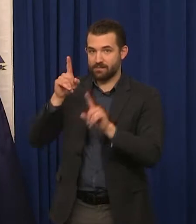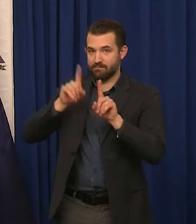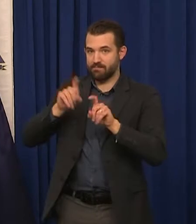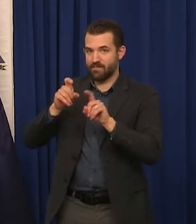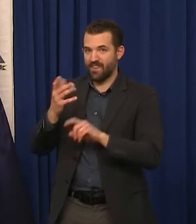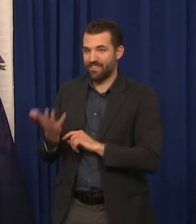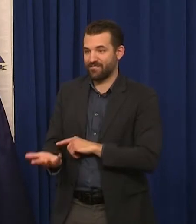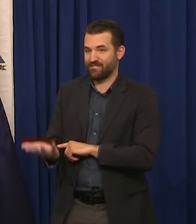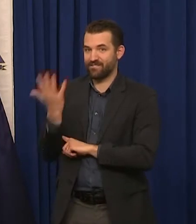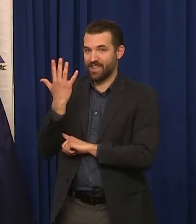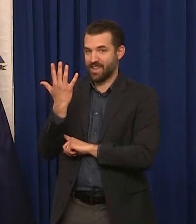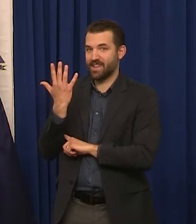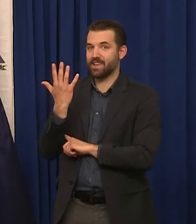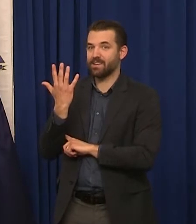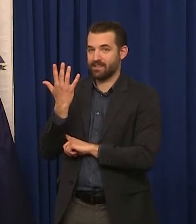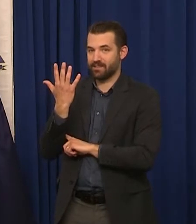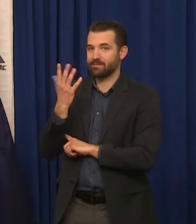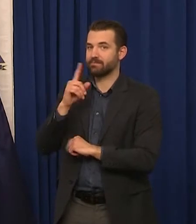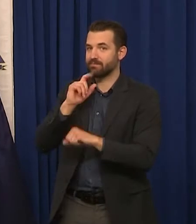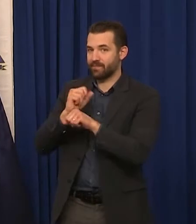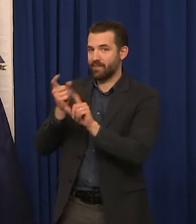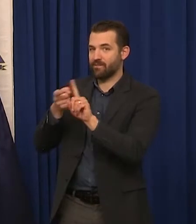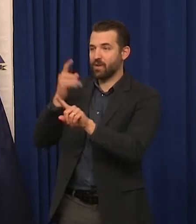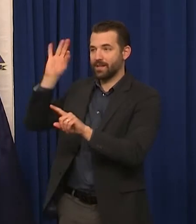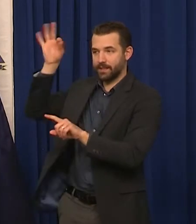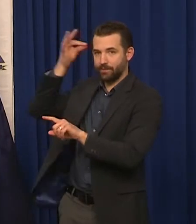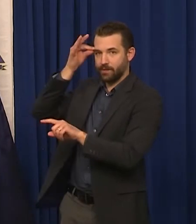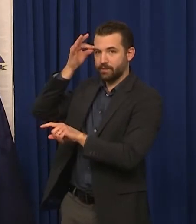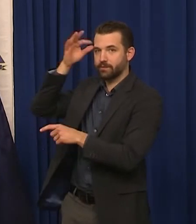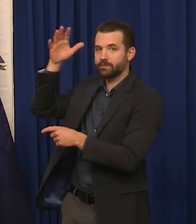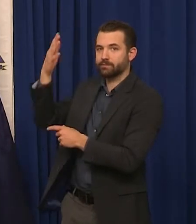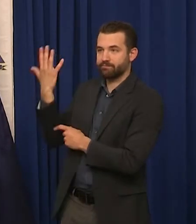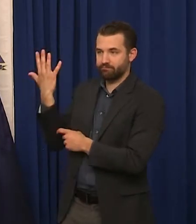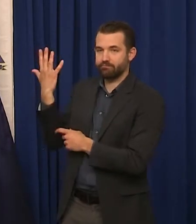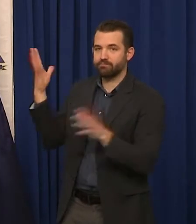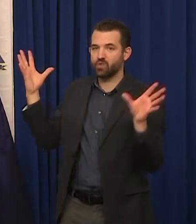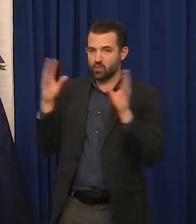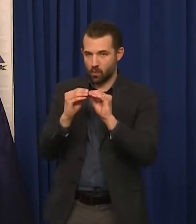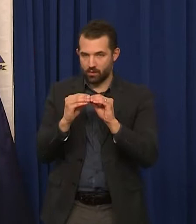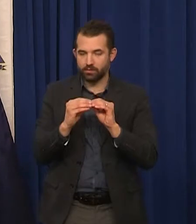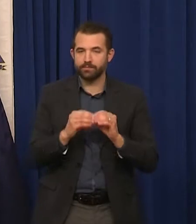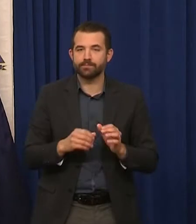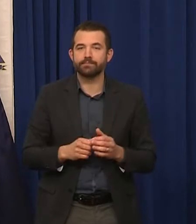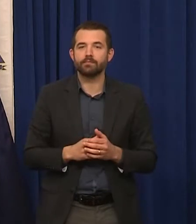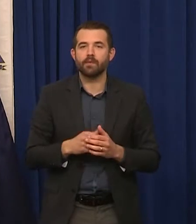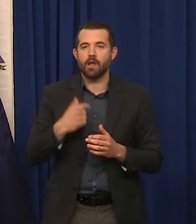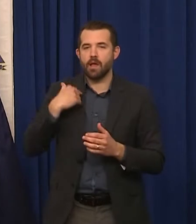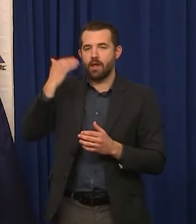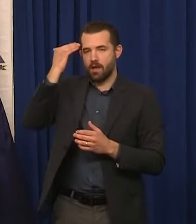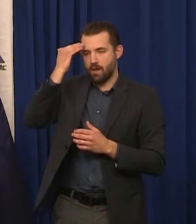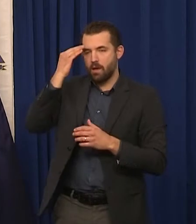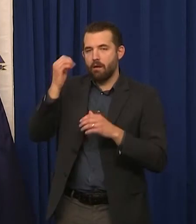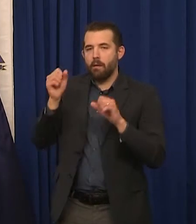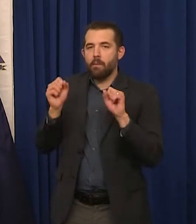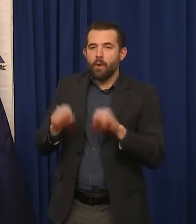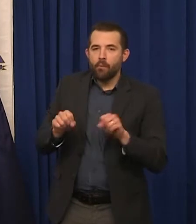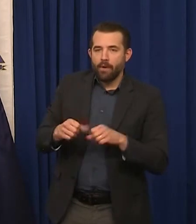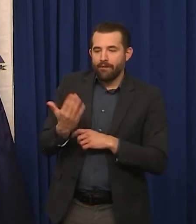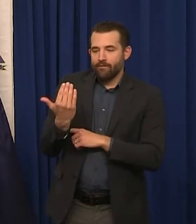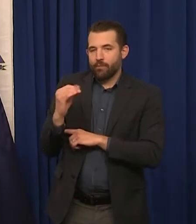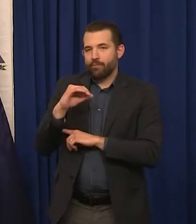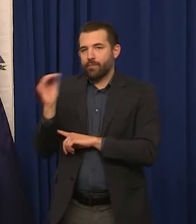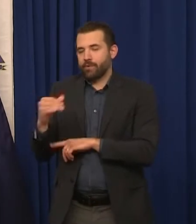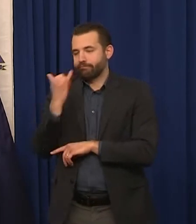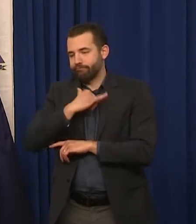federal government. And Steve, we are aware of not just those results, but results that have been circulated by